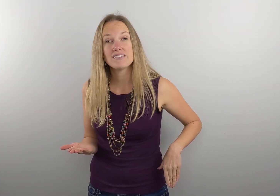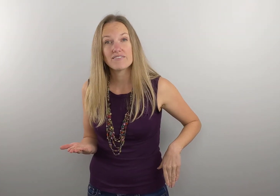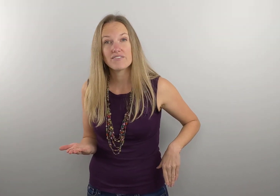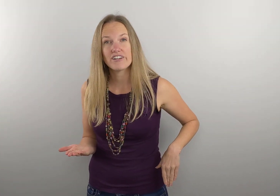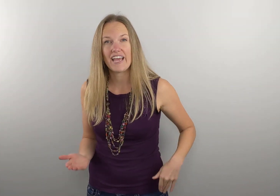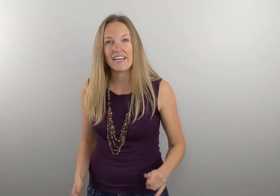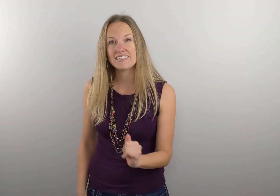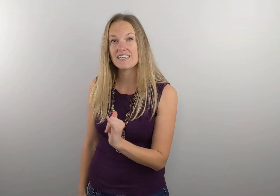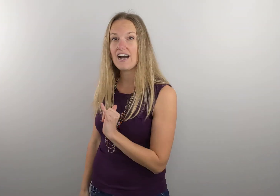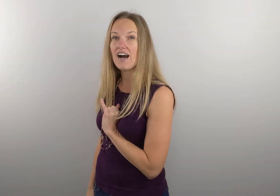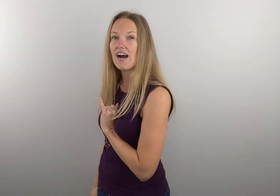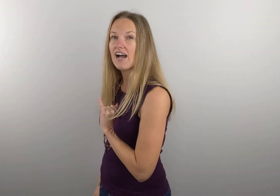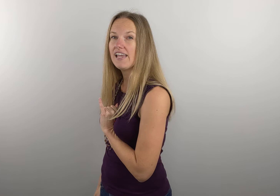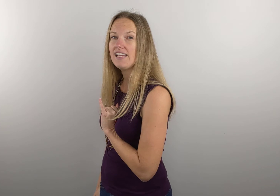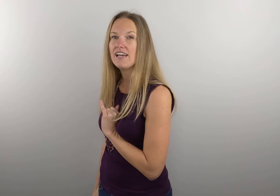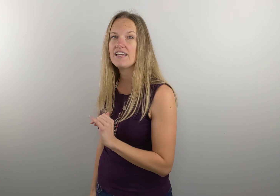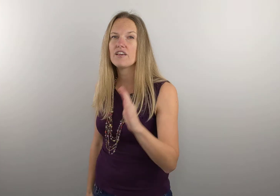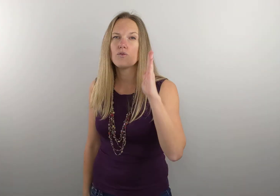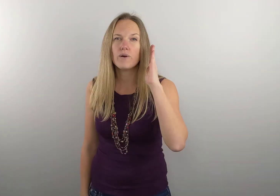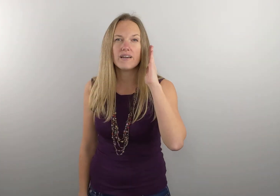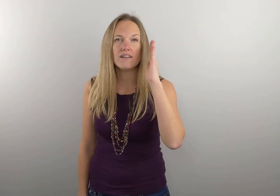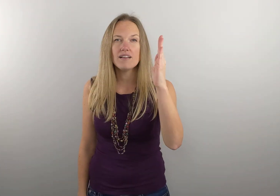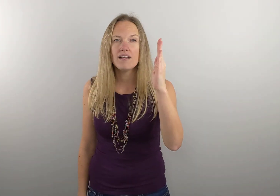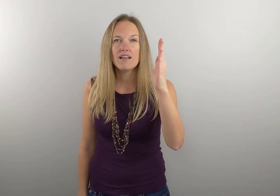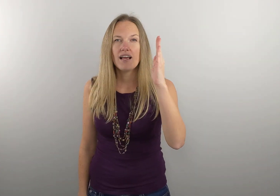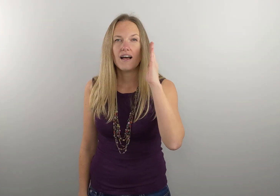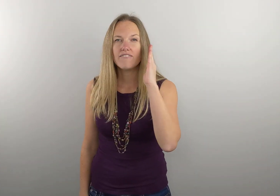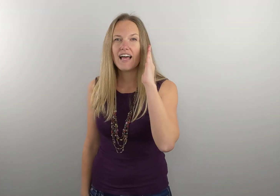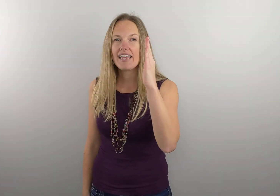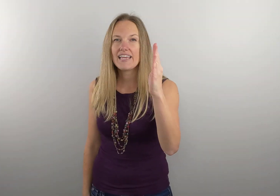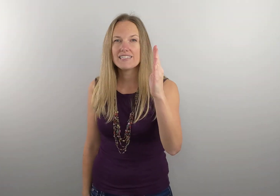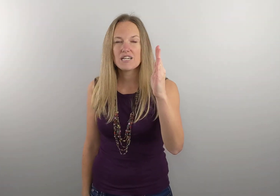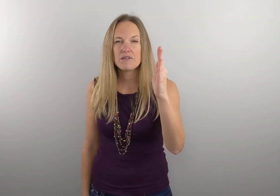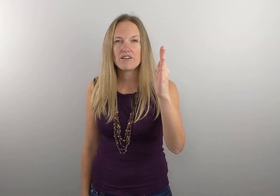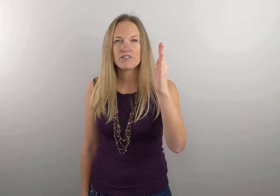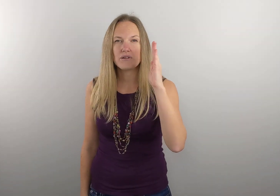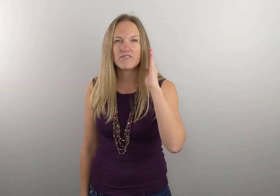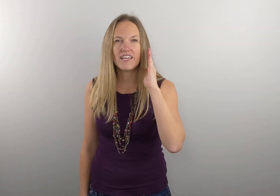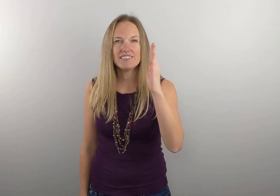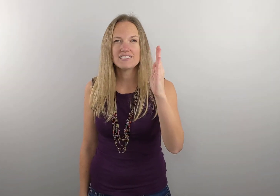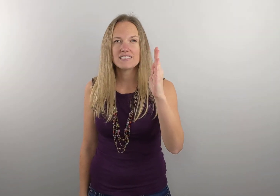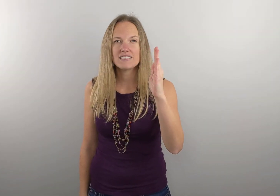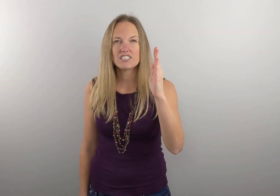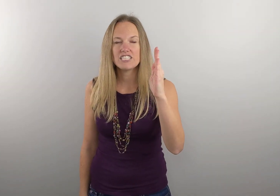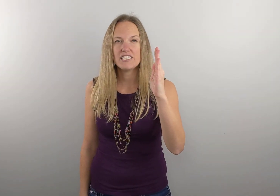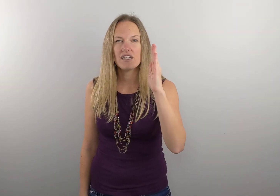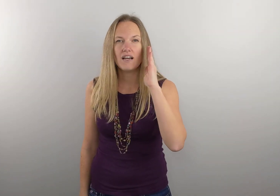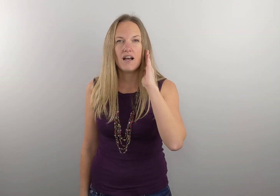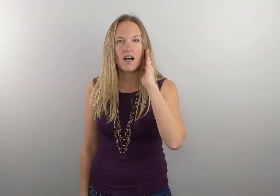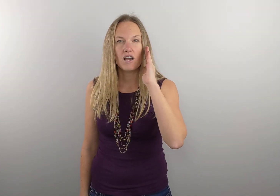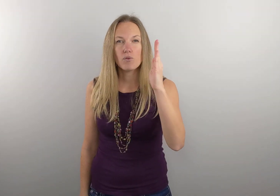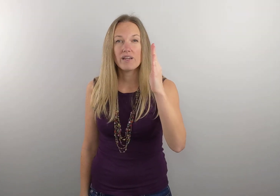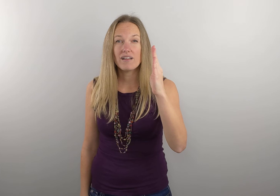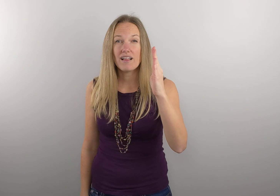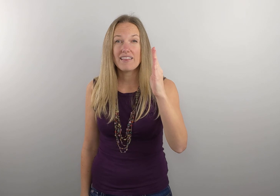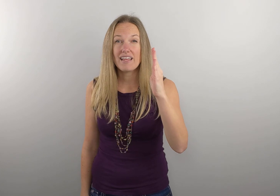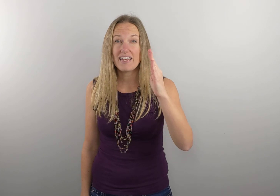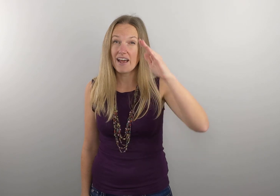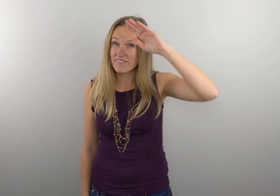never forget. I, and then will, a flat hand coming out from your face, your cheek. I will, and then